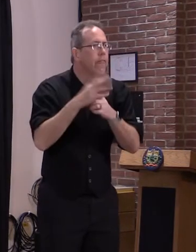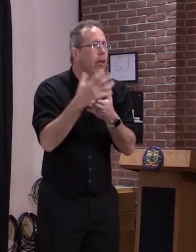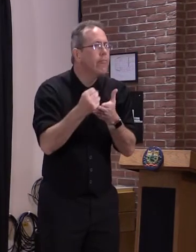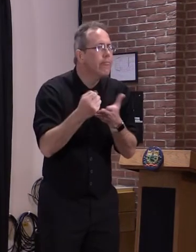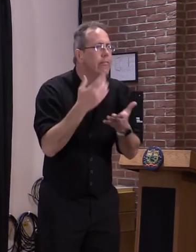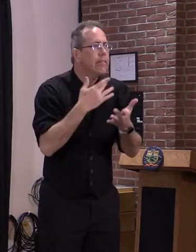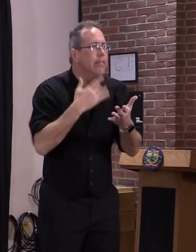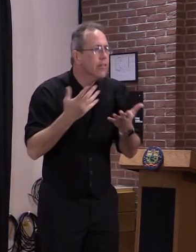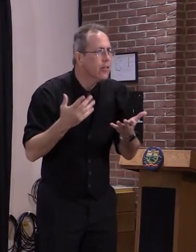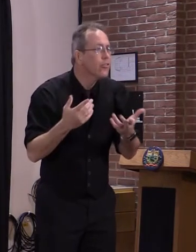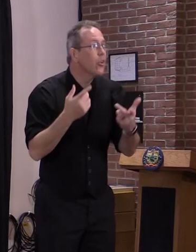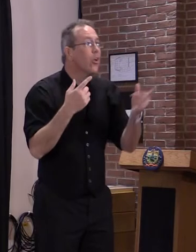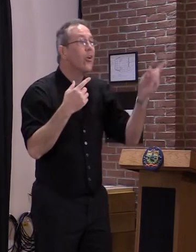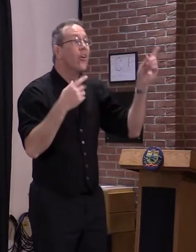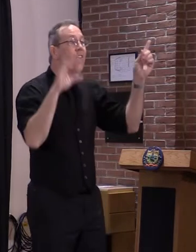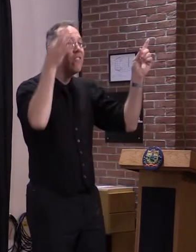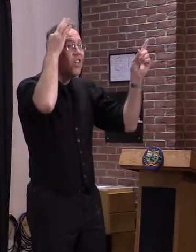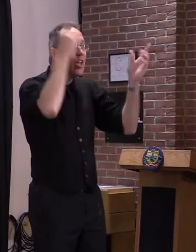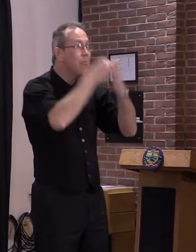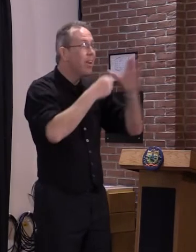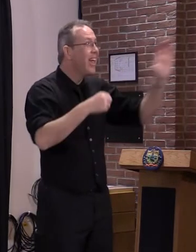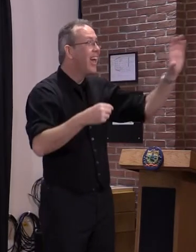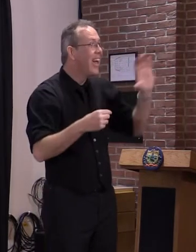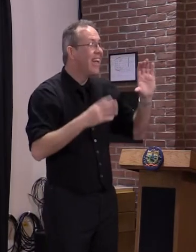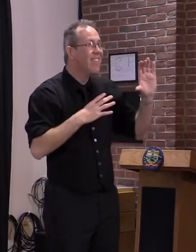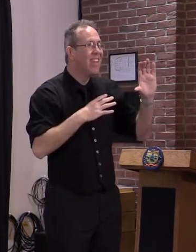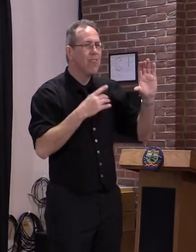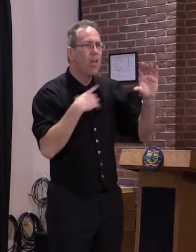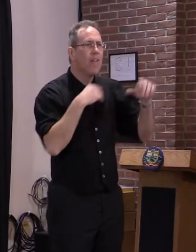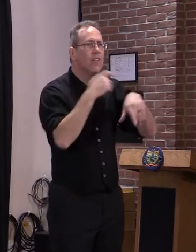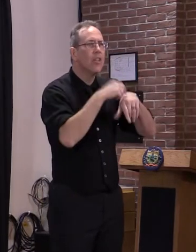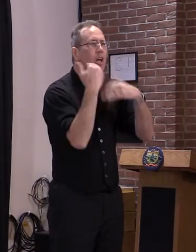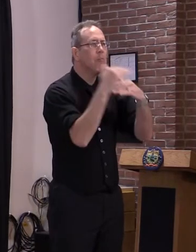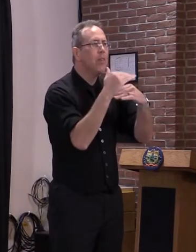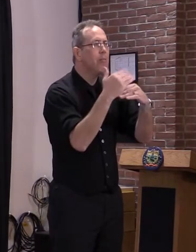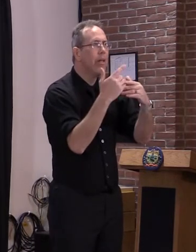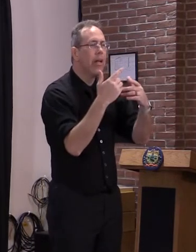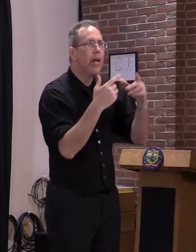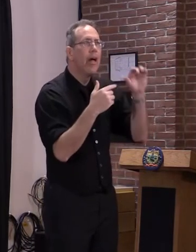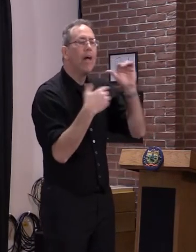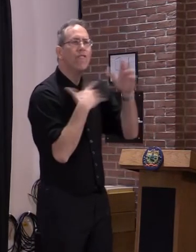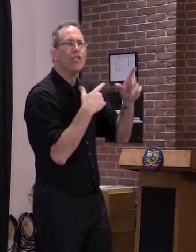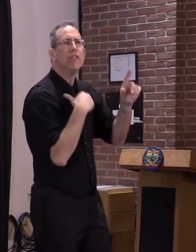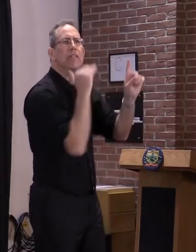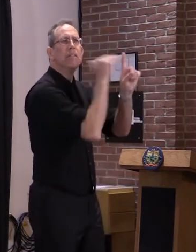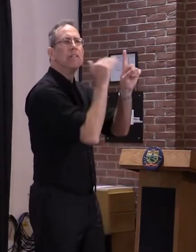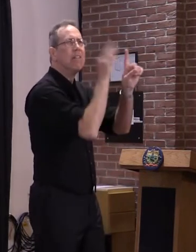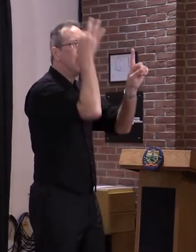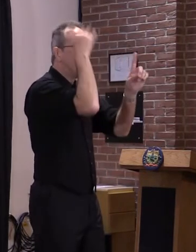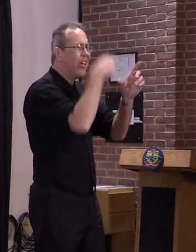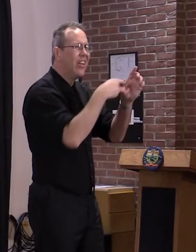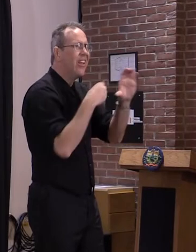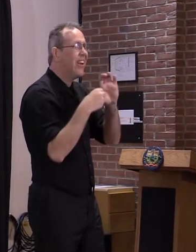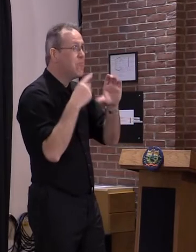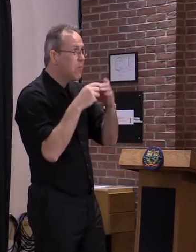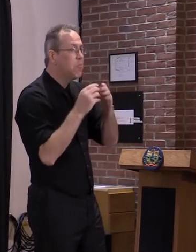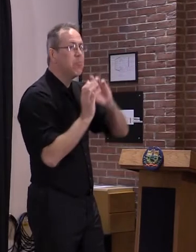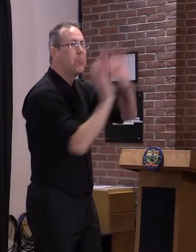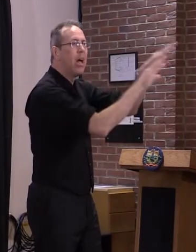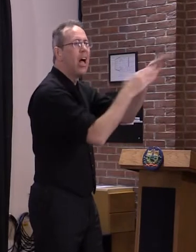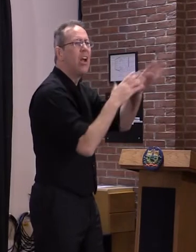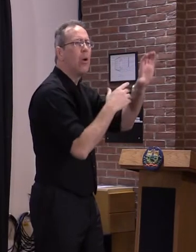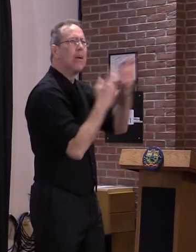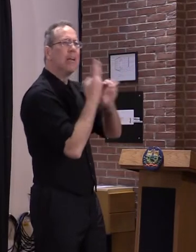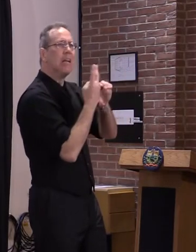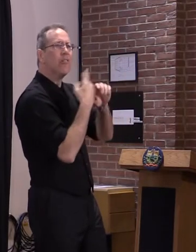because I don't believe we're alone in this. As I keep talking about, and I've talked about over the last 6 years, we have